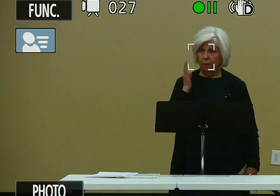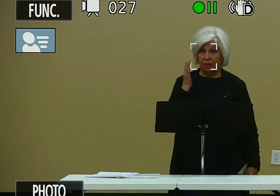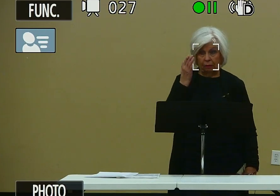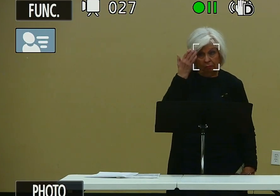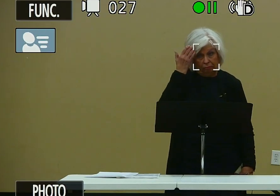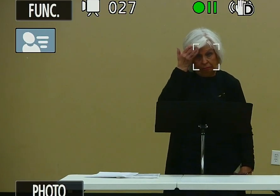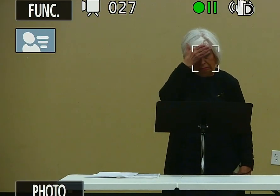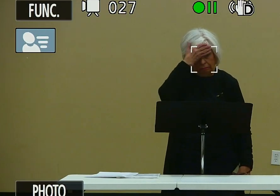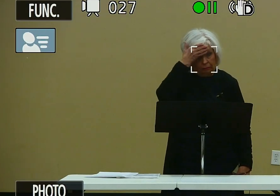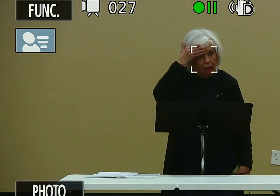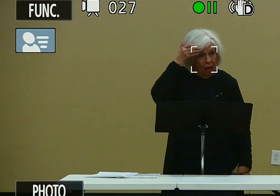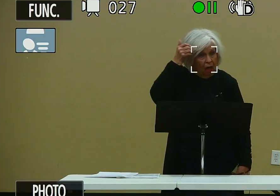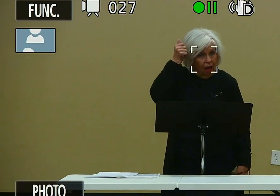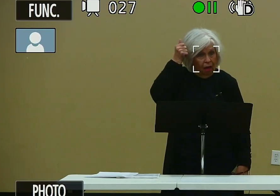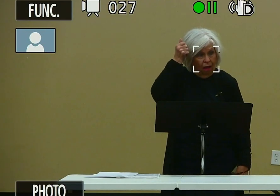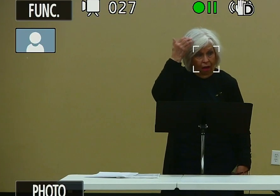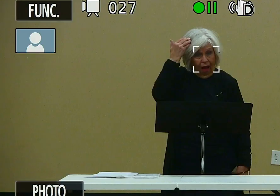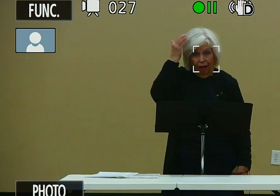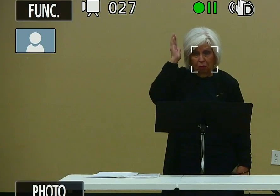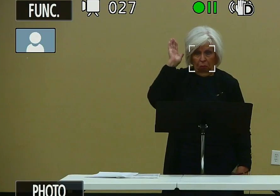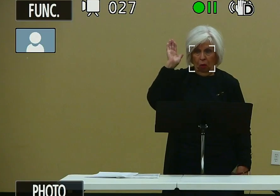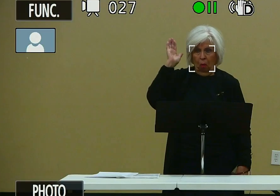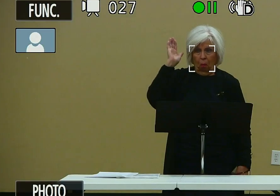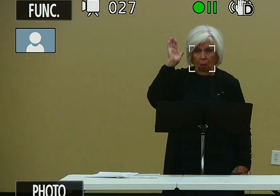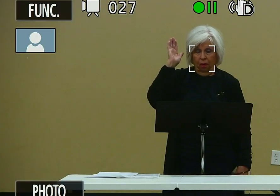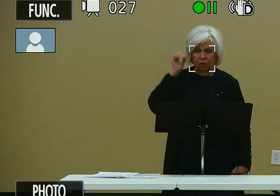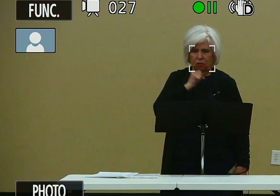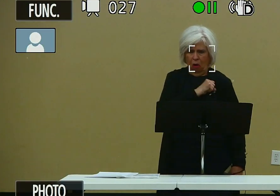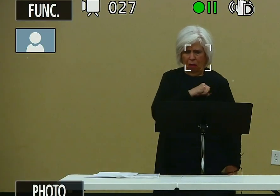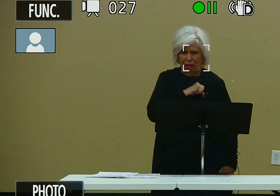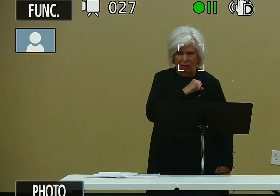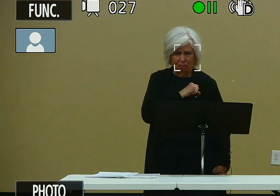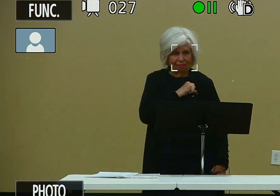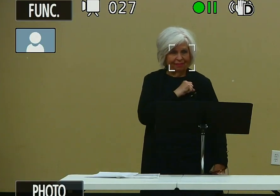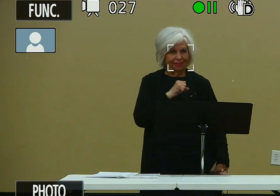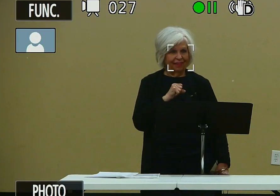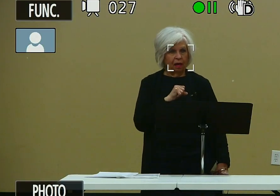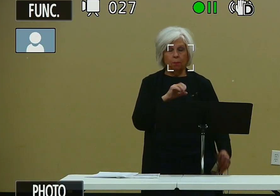say, I don't know. Sorry. But they're